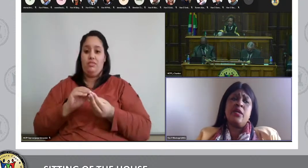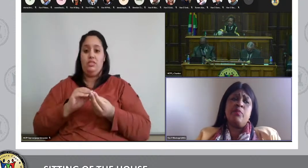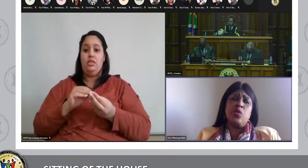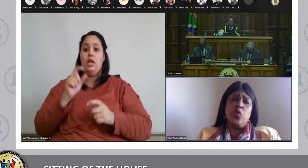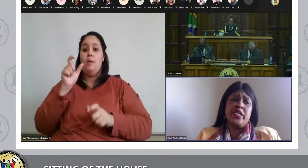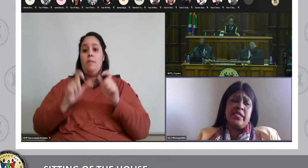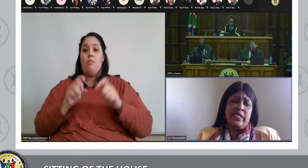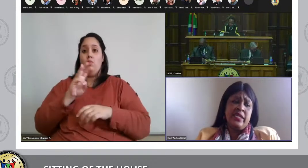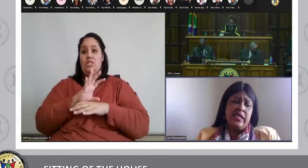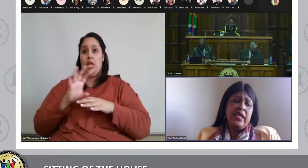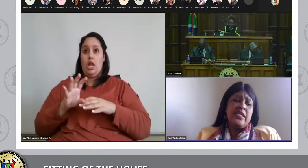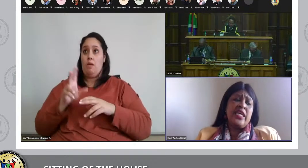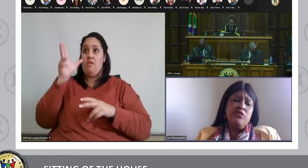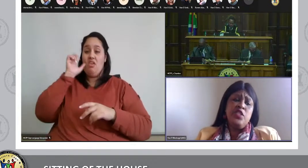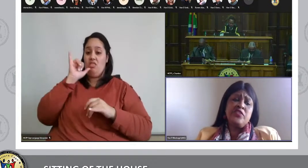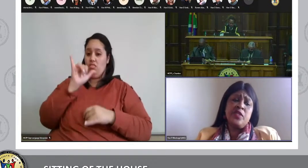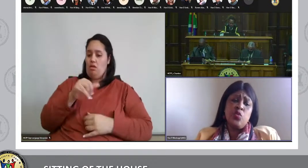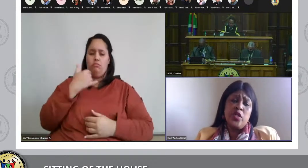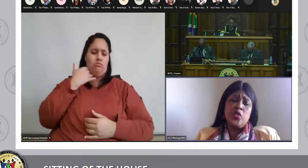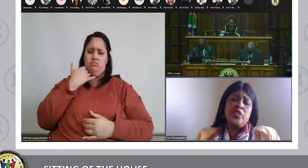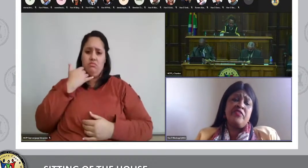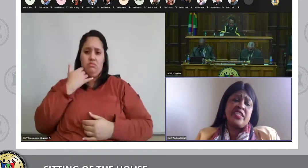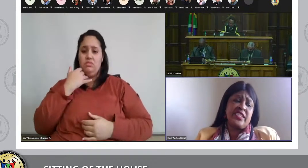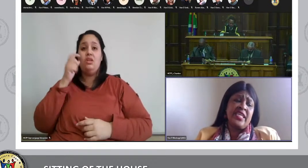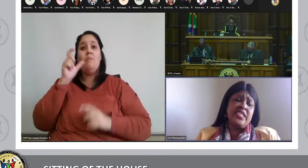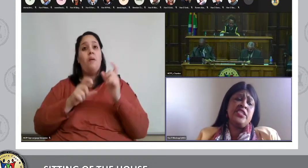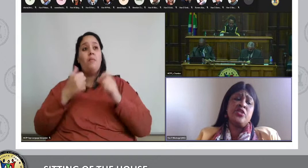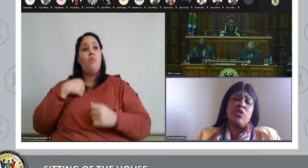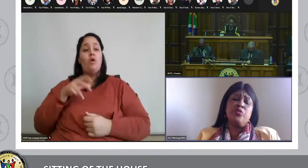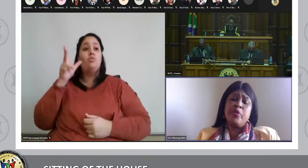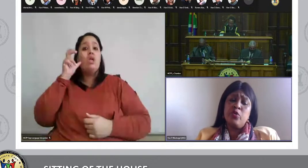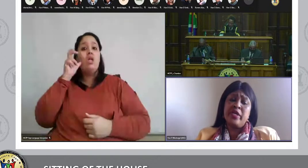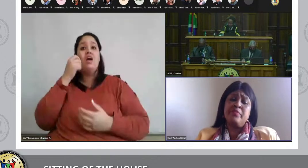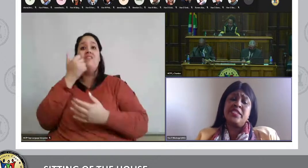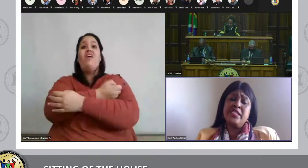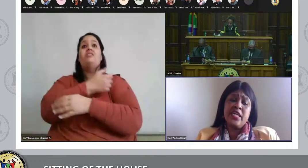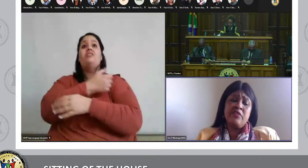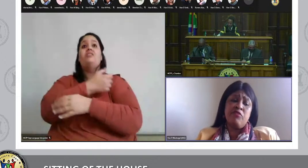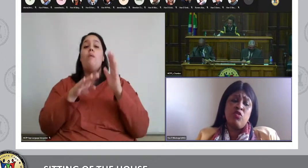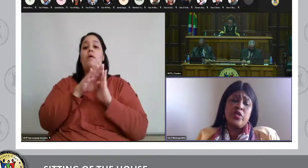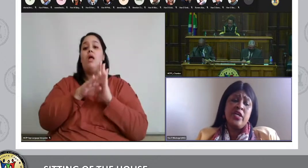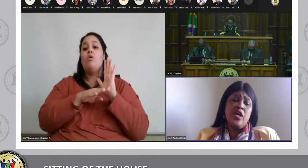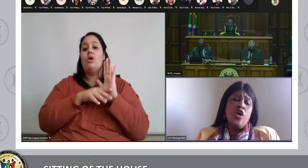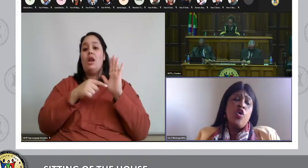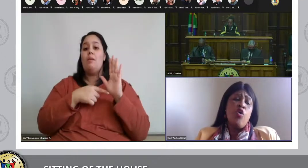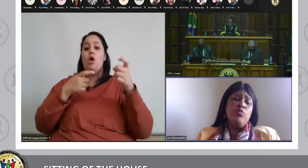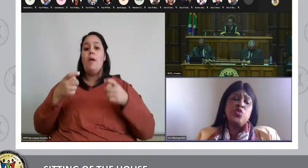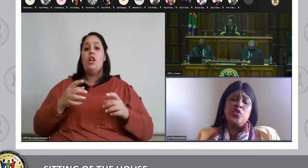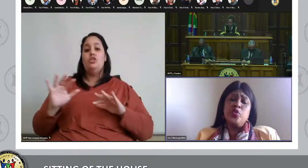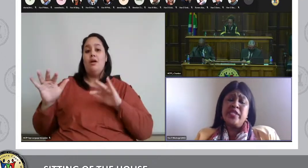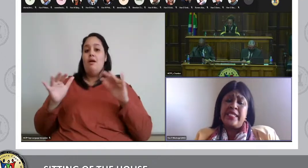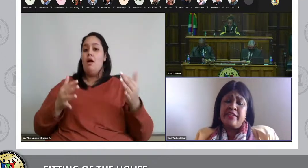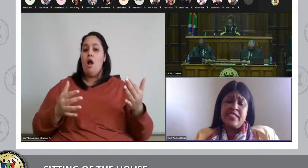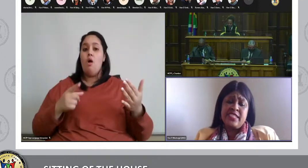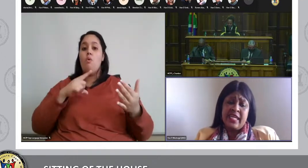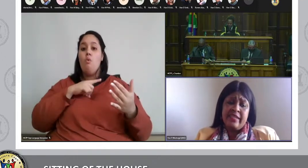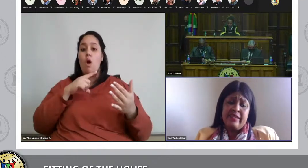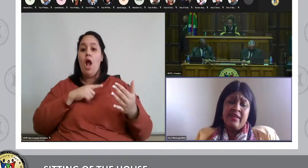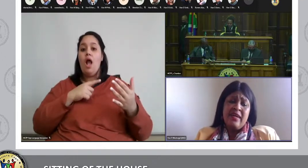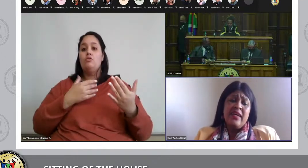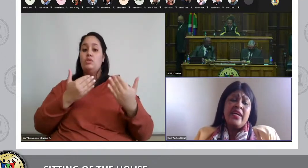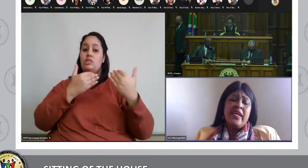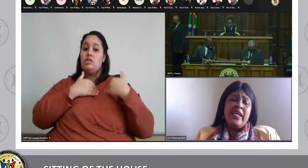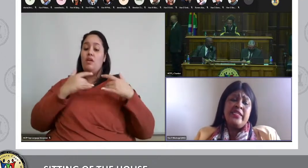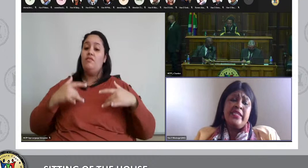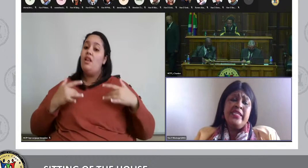van die Weskaap wil hoor nie. Die inwoners wil hoor hoe die vaccination rollout program bestuur gaan word om sodoende lewens te